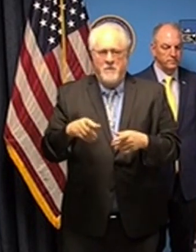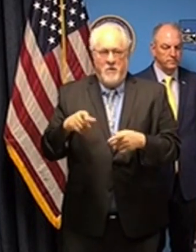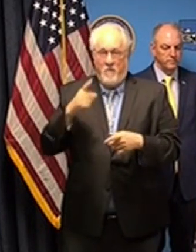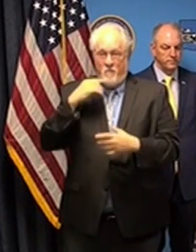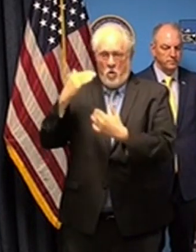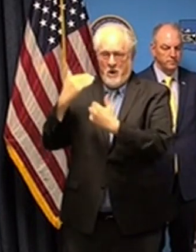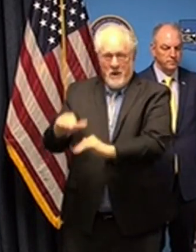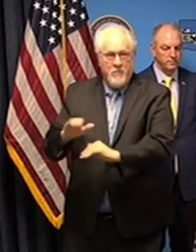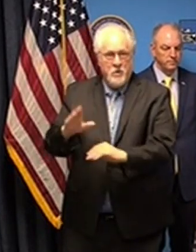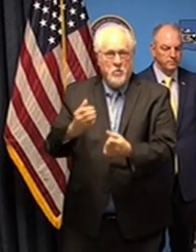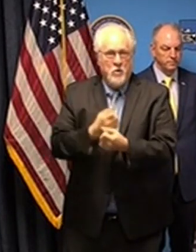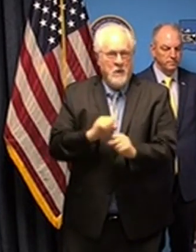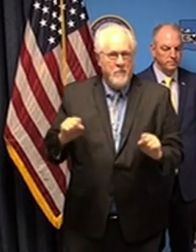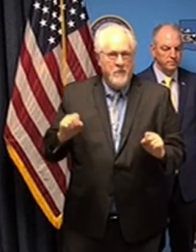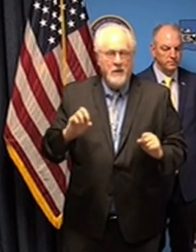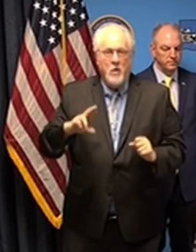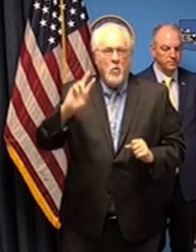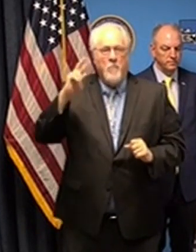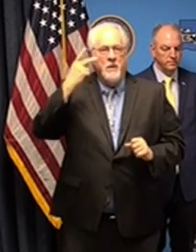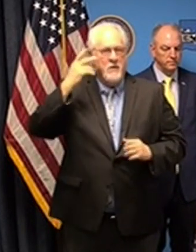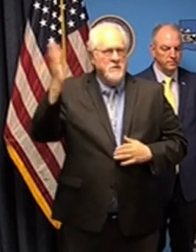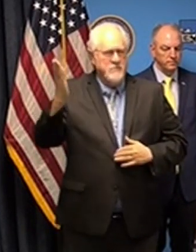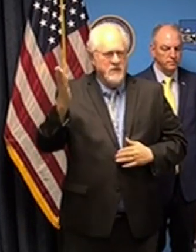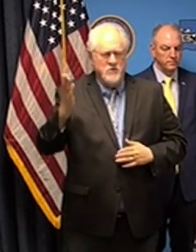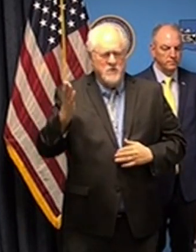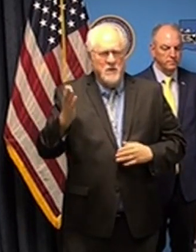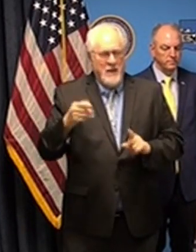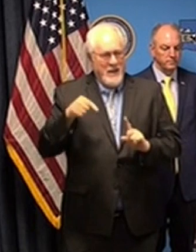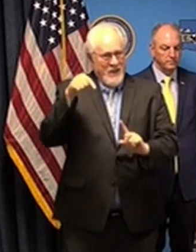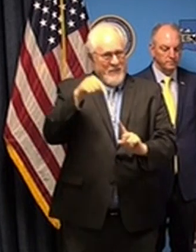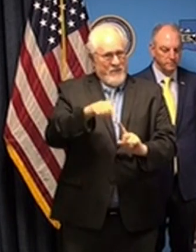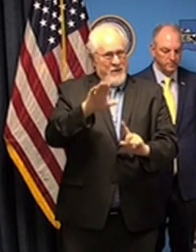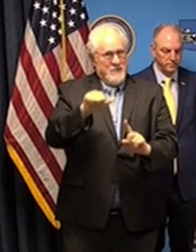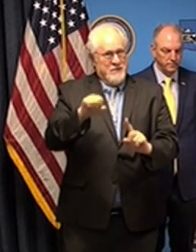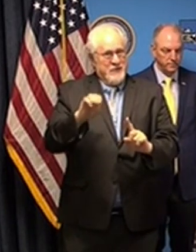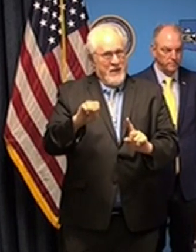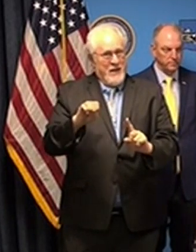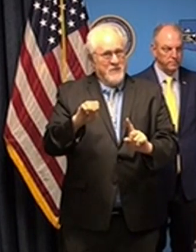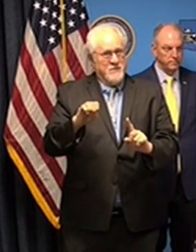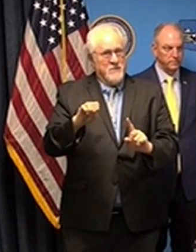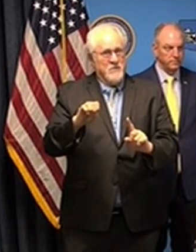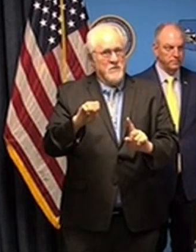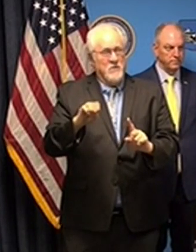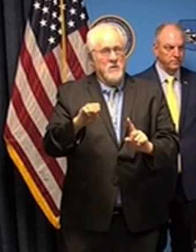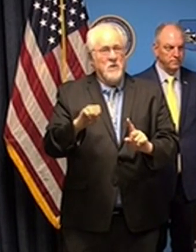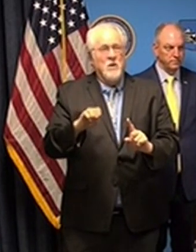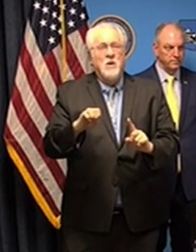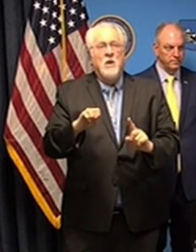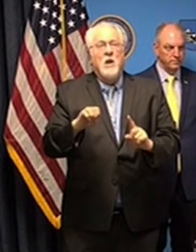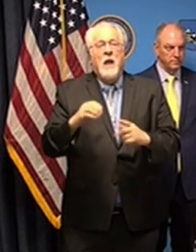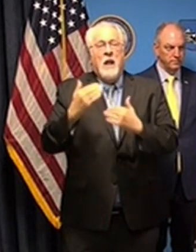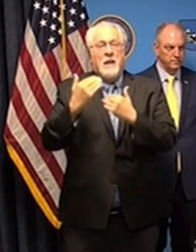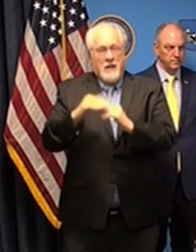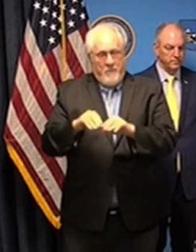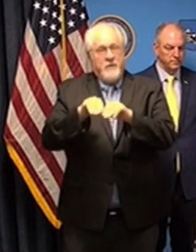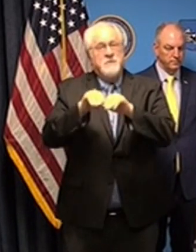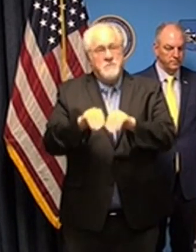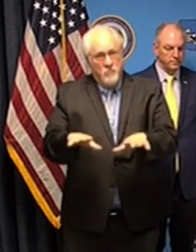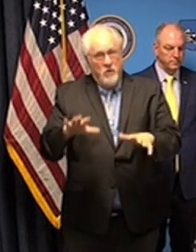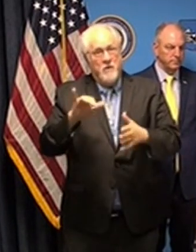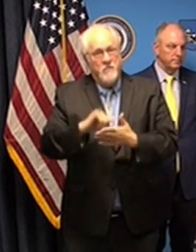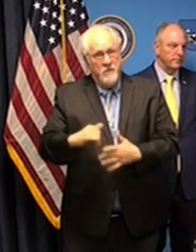limit individual liberty or political speech. In this specific case, they're done to limit the spread of